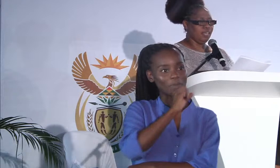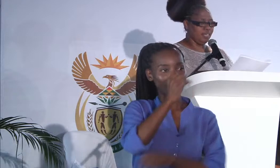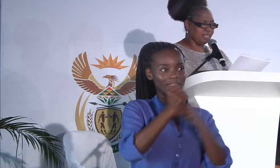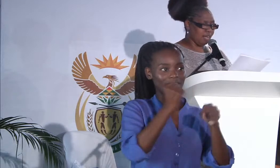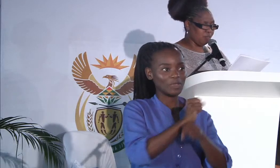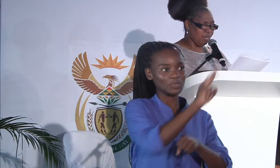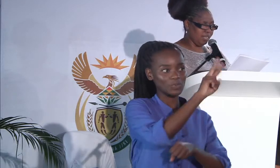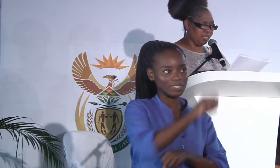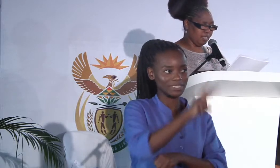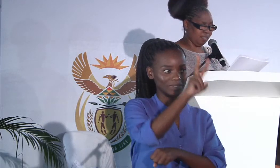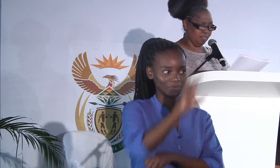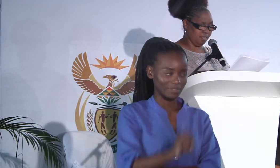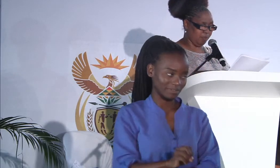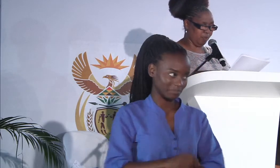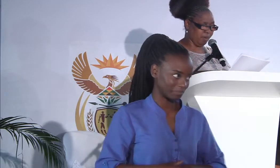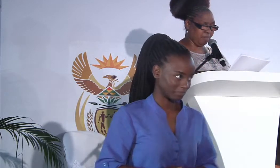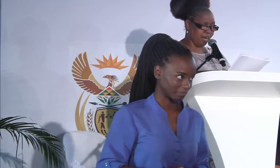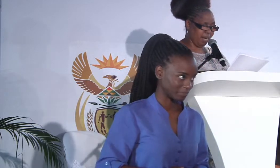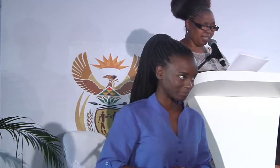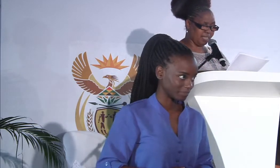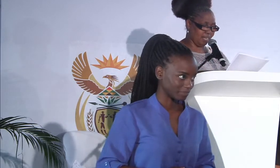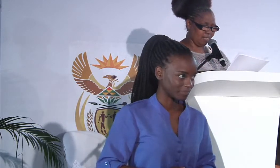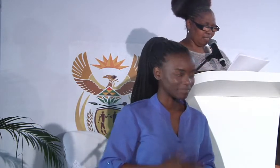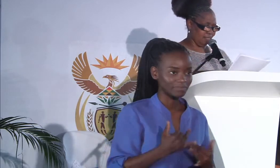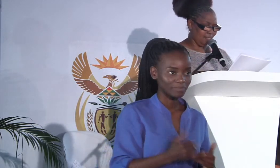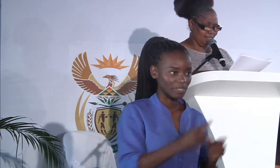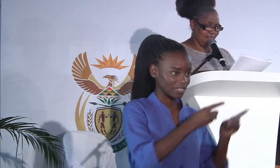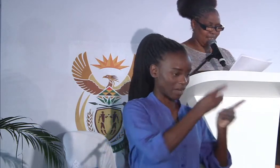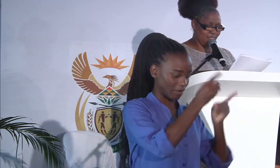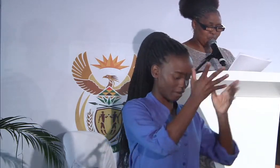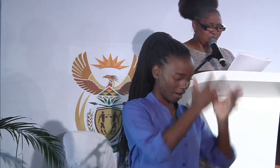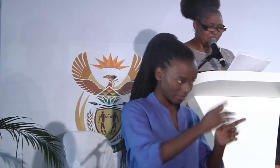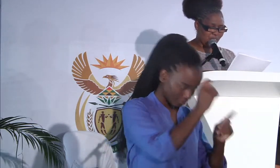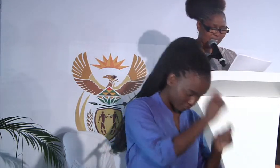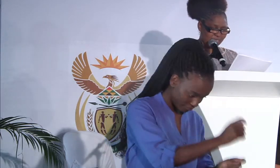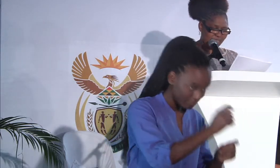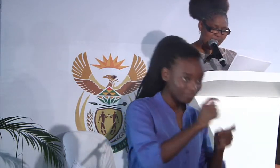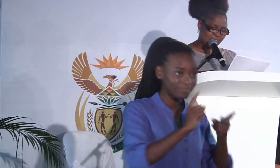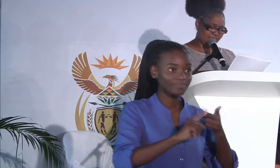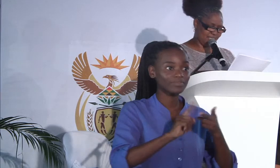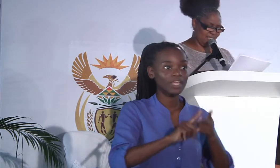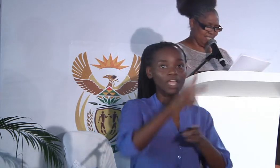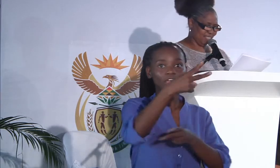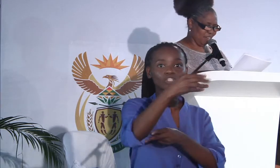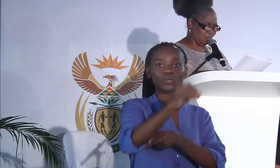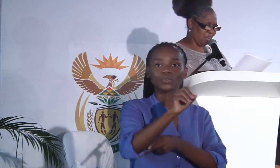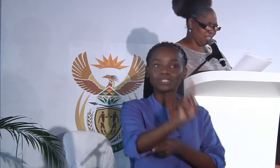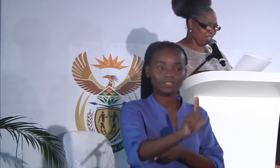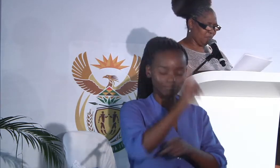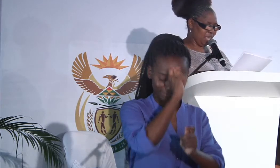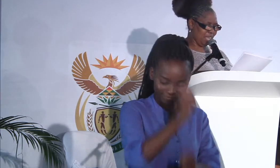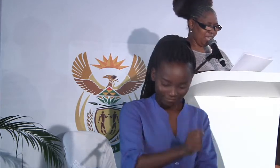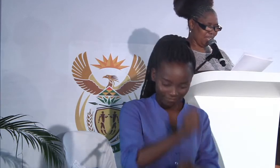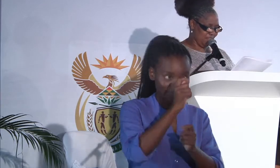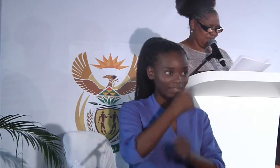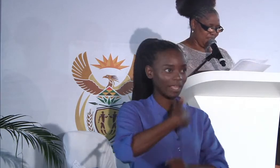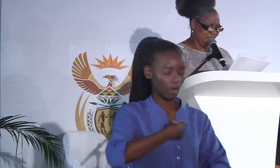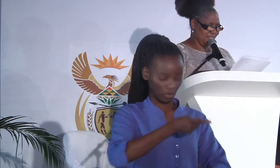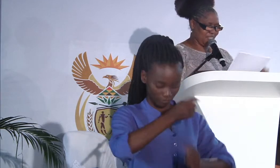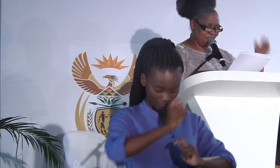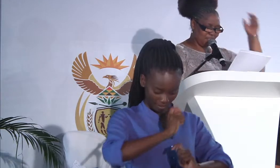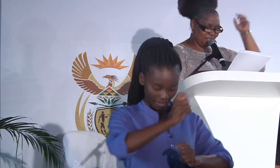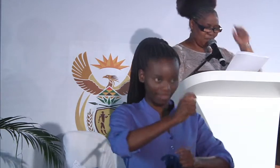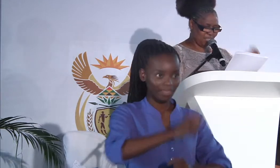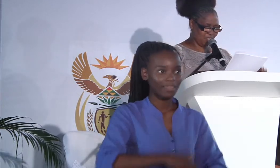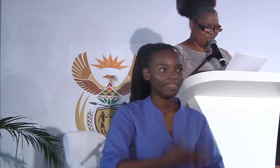And he's acknowledging the program director. HOD, you are acknowledged. He's acknowledging me. Thank